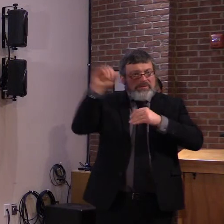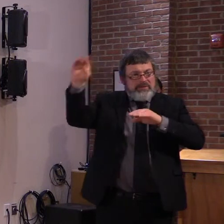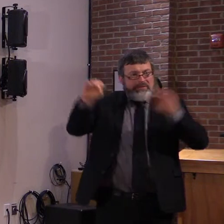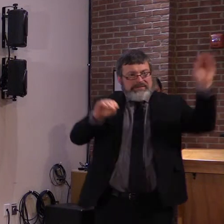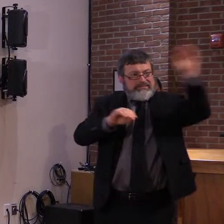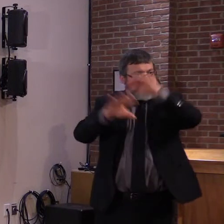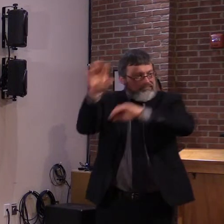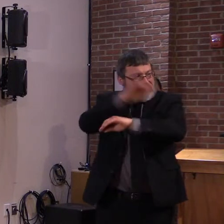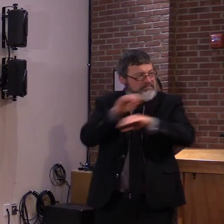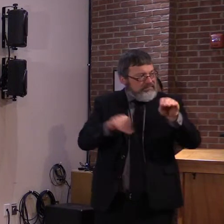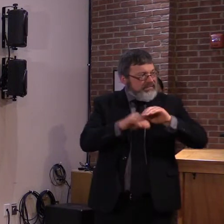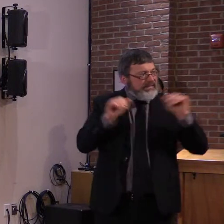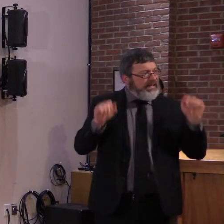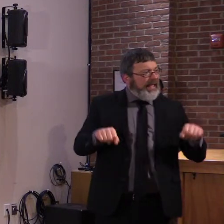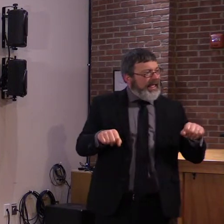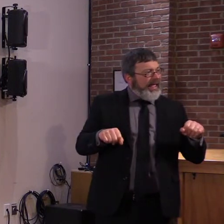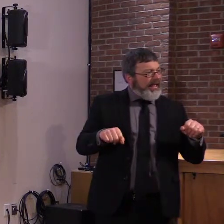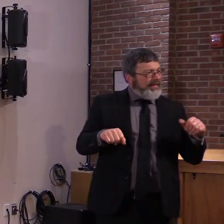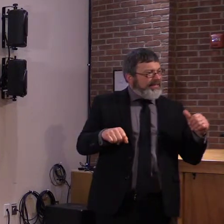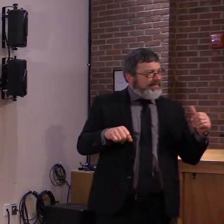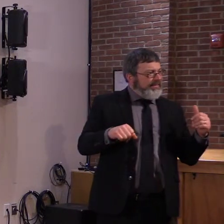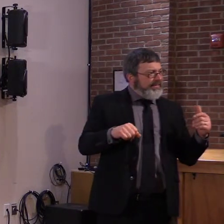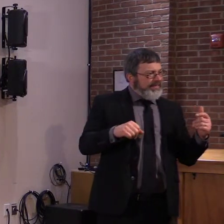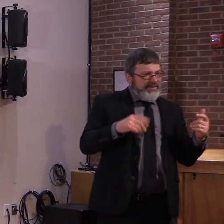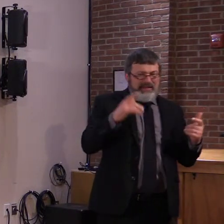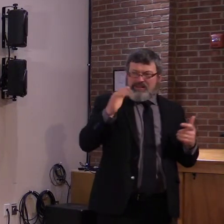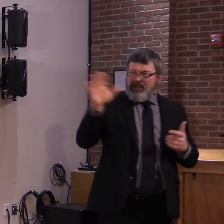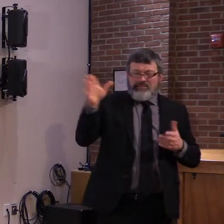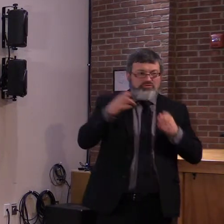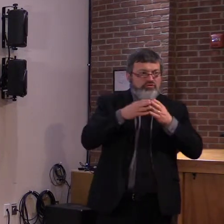for using that to help. Again, as I said, Ann,